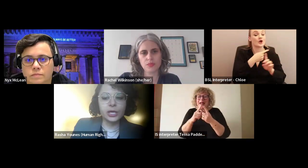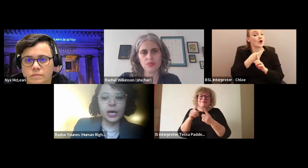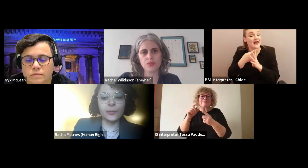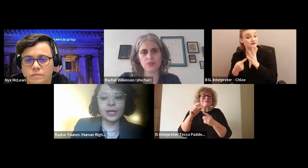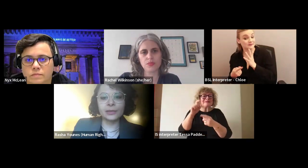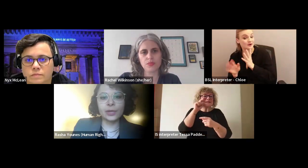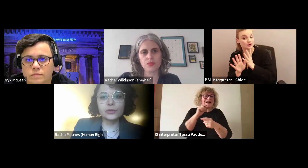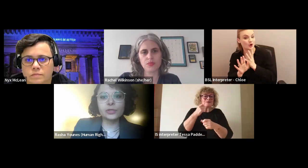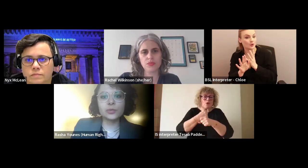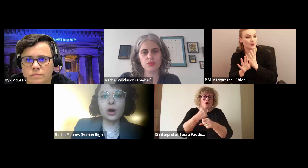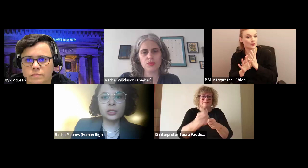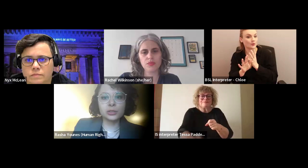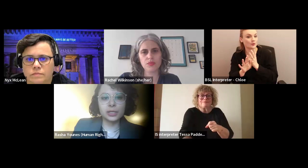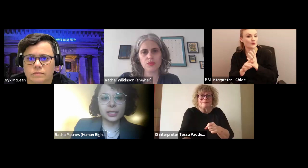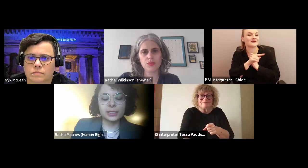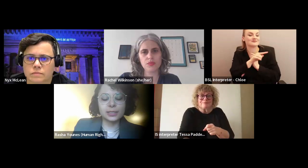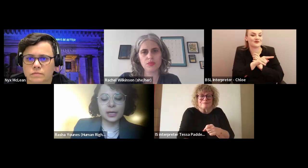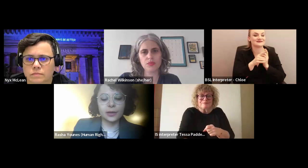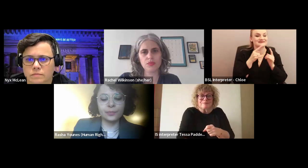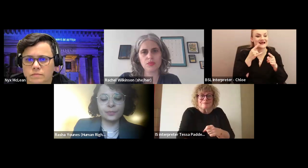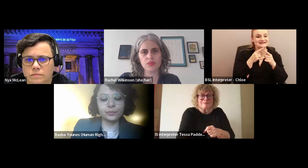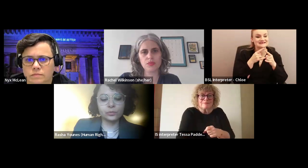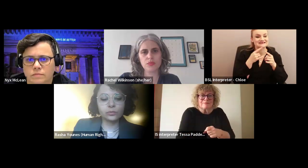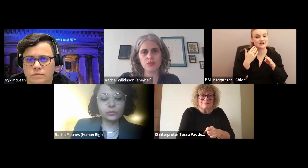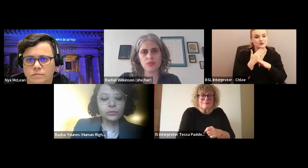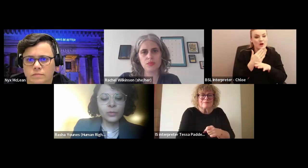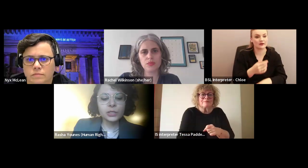people. And the way to respond to these